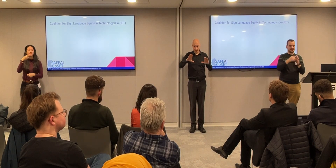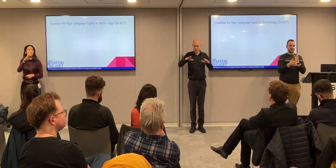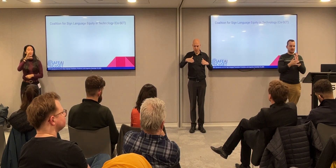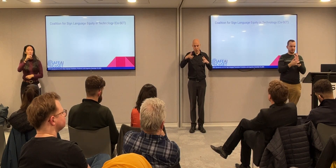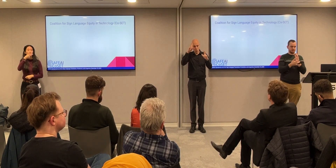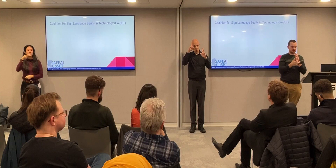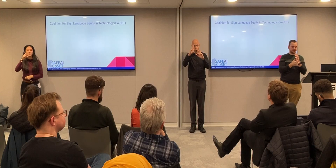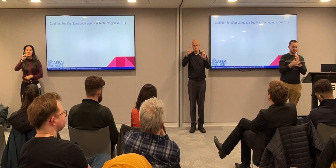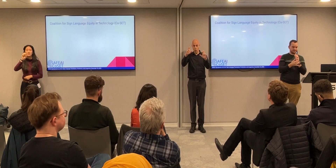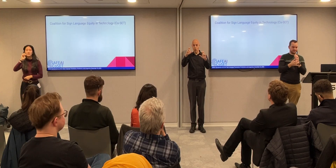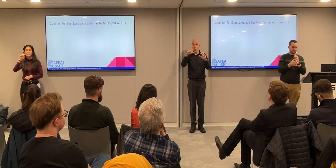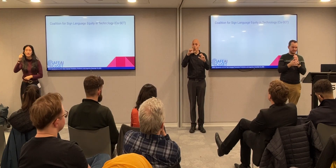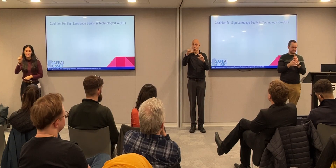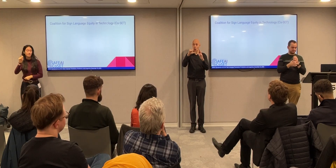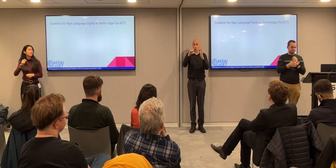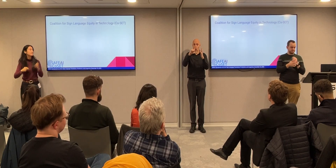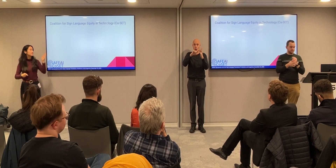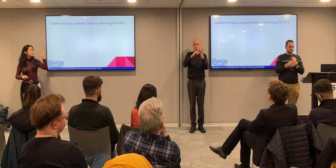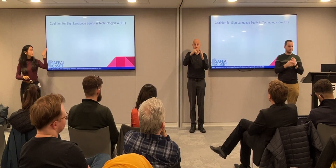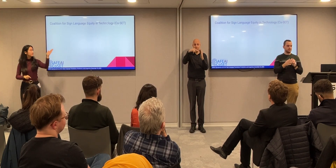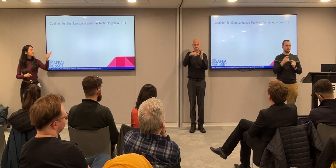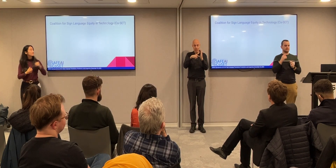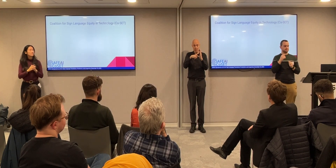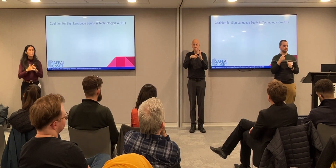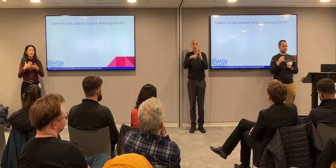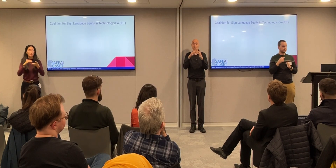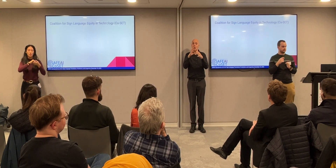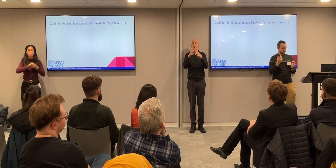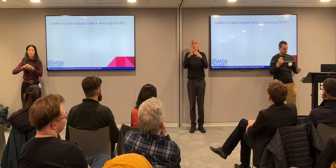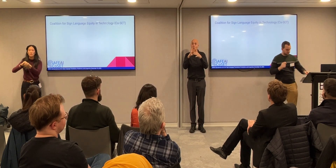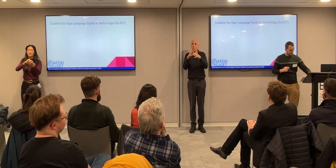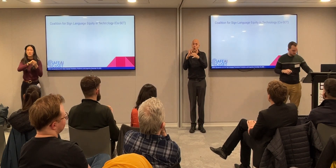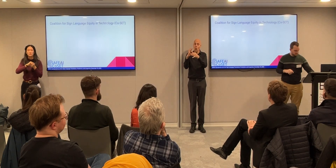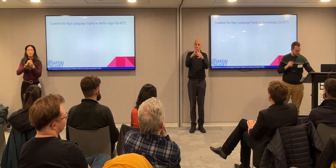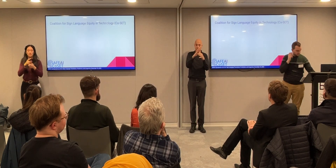which is the Coalition for Sign Language Equity and Technology.